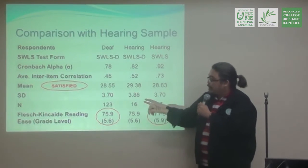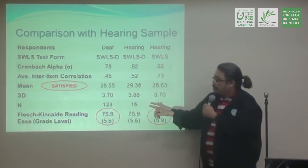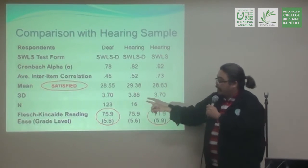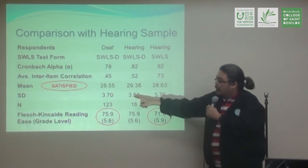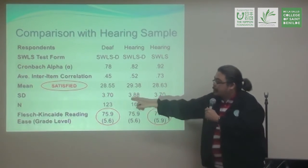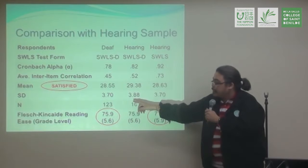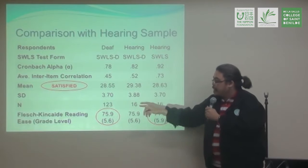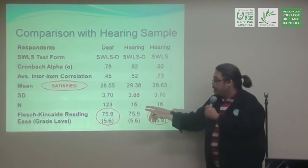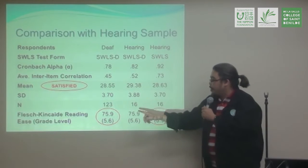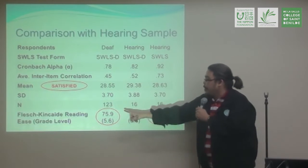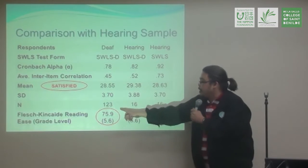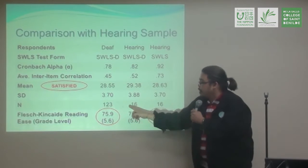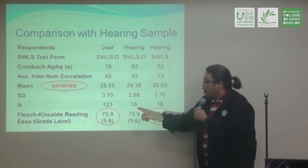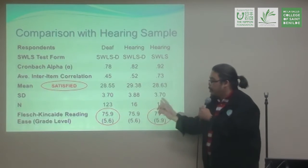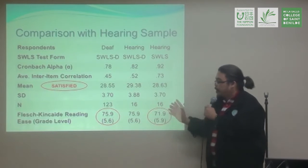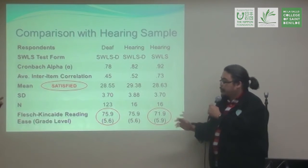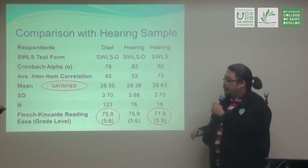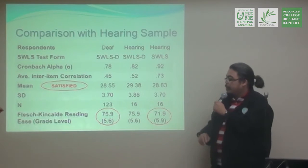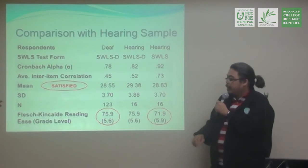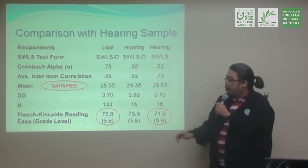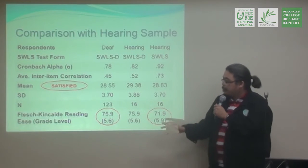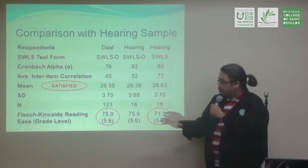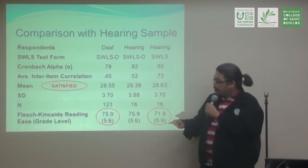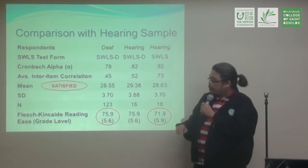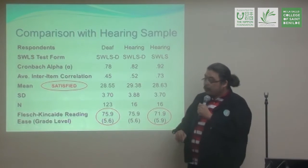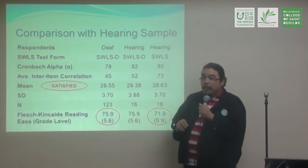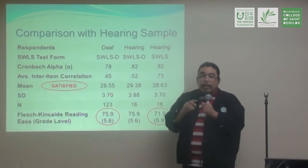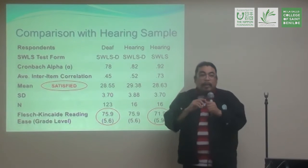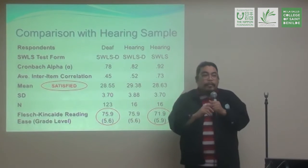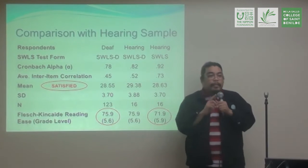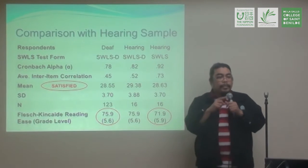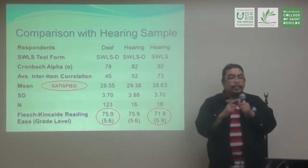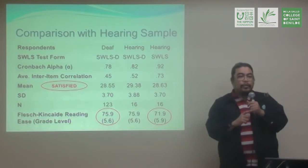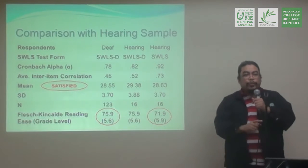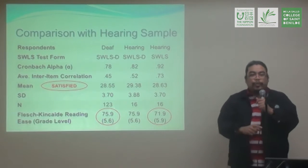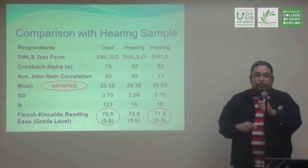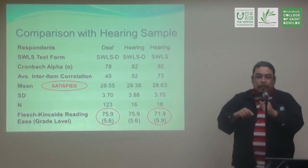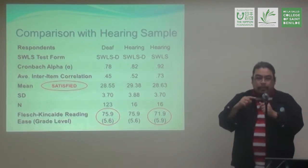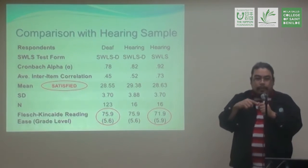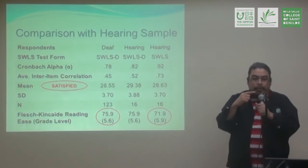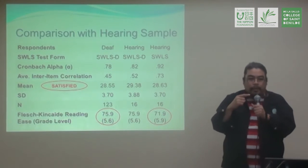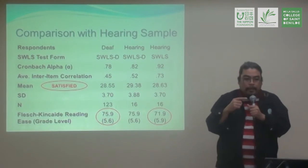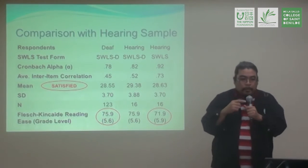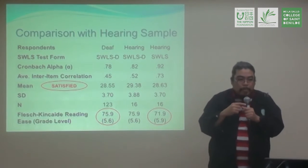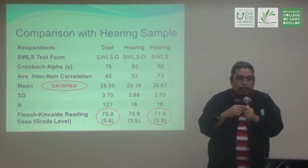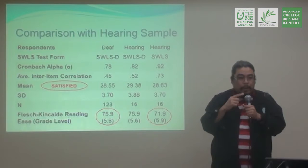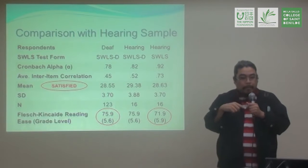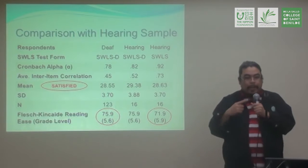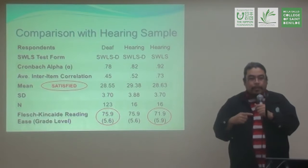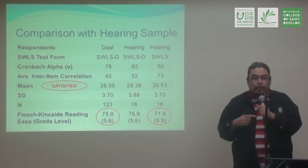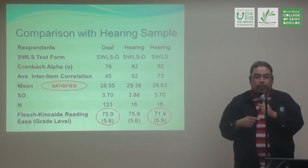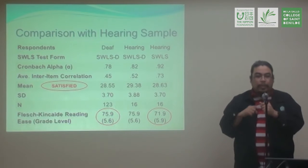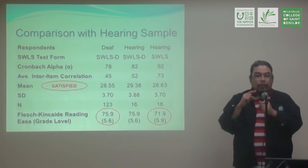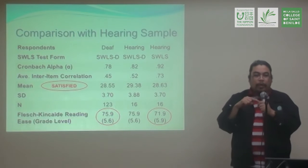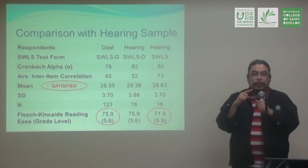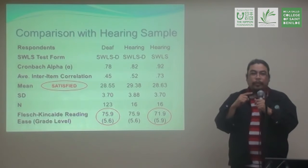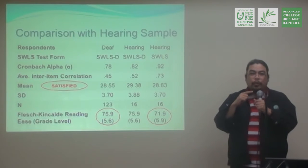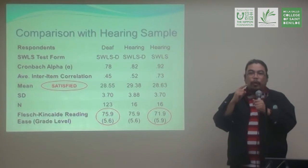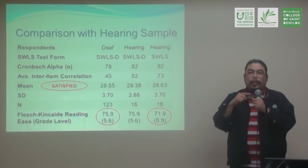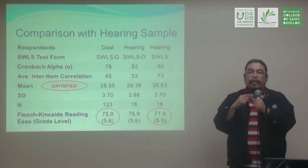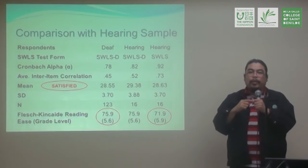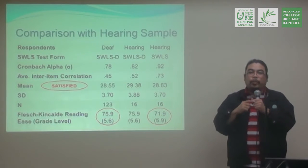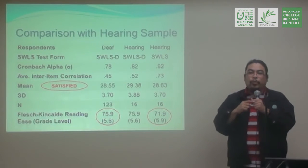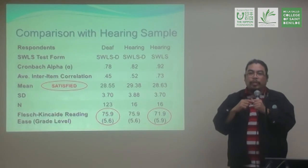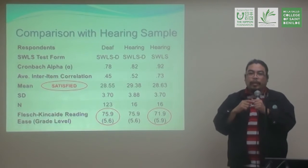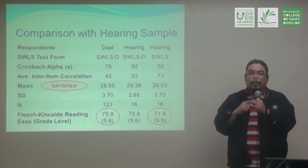see the SE, the sample result. Now, the nice thing also about my method was I wanted